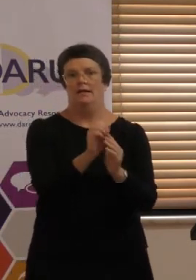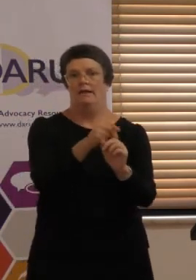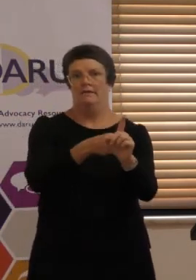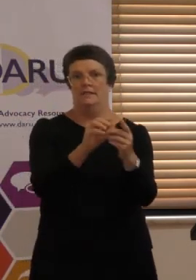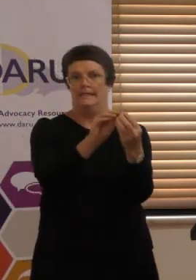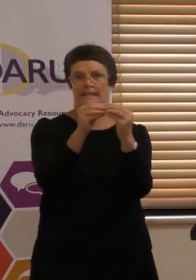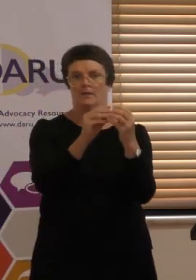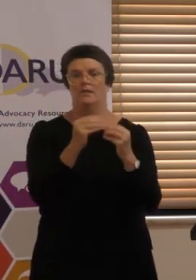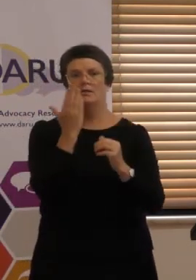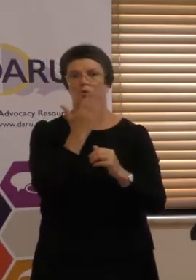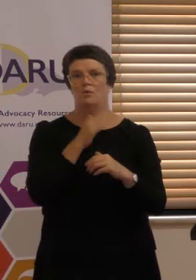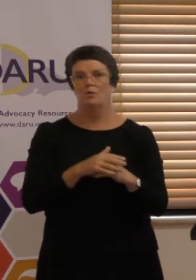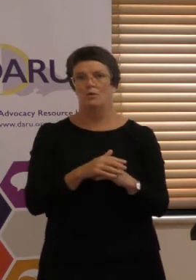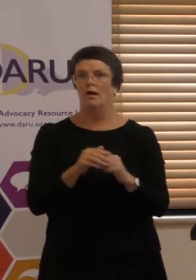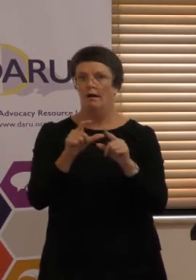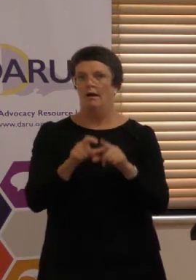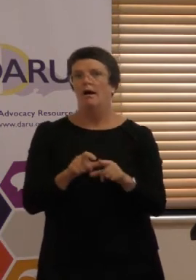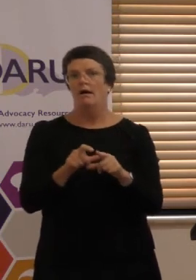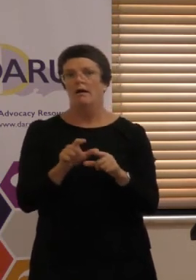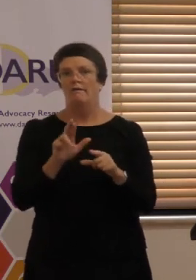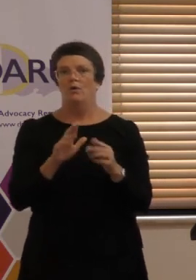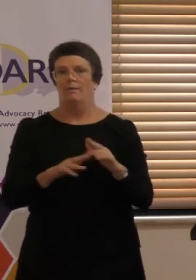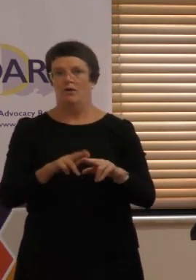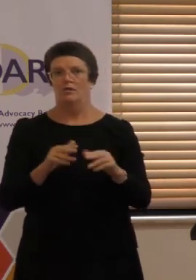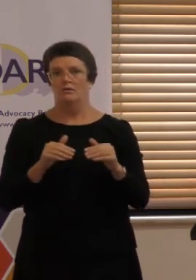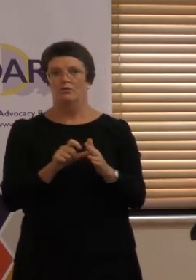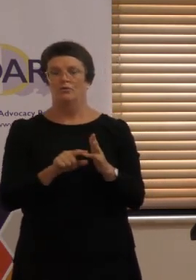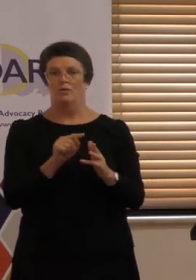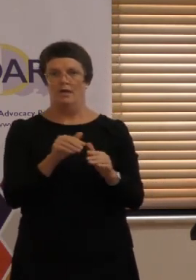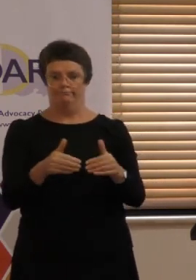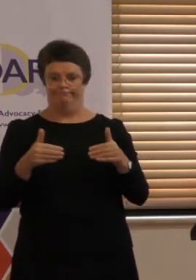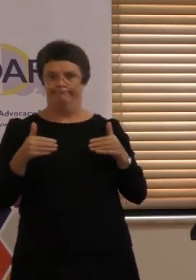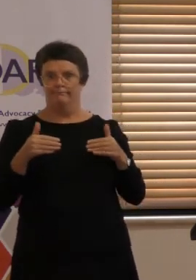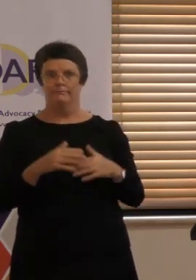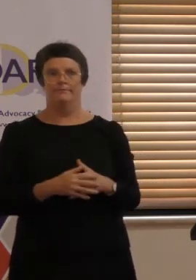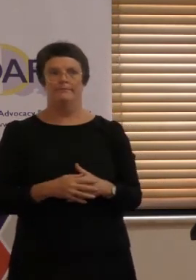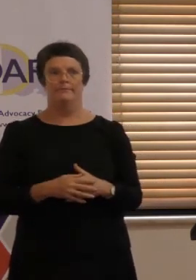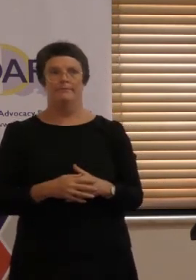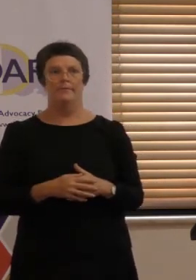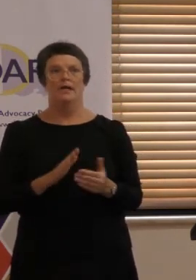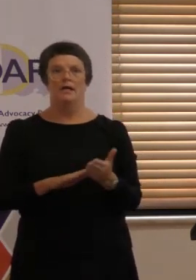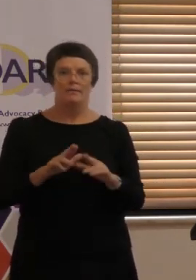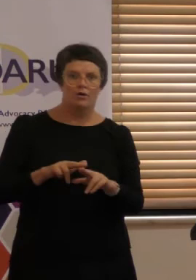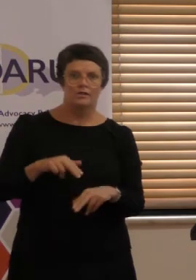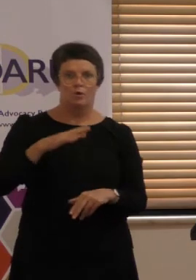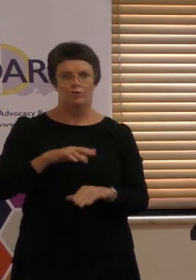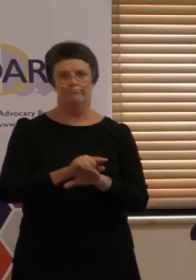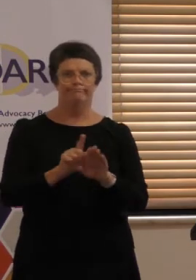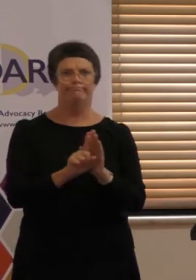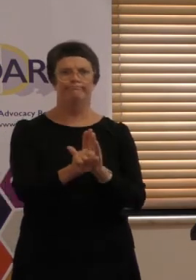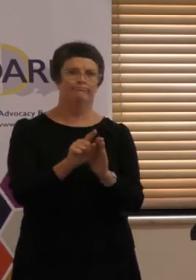school. Often parents are interested in being much more forthright with